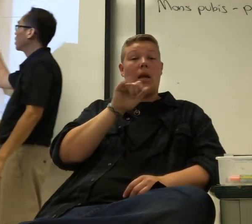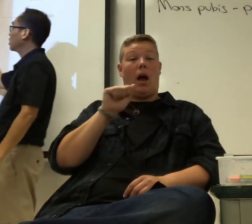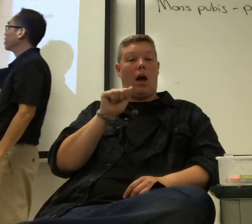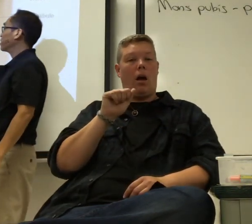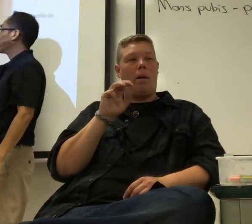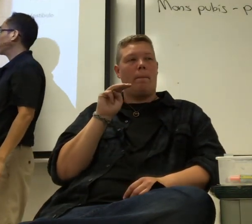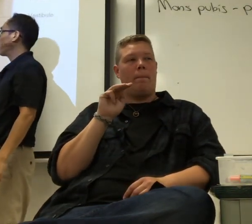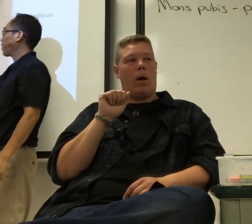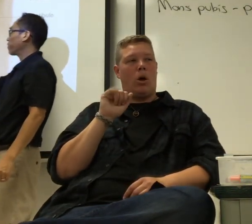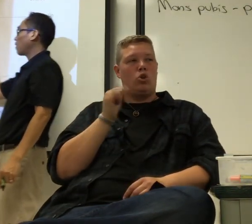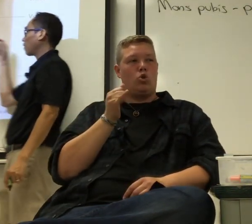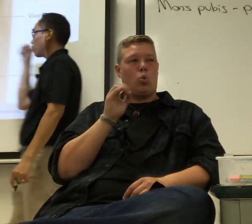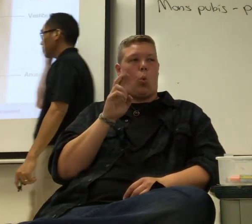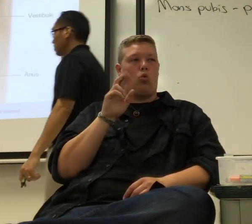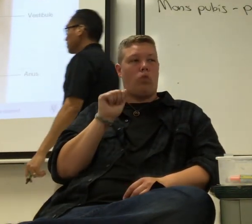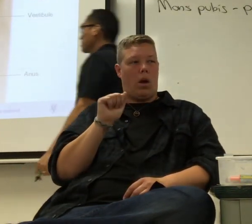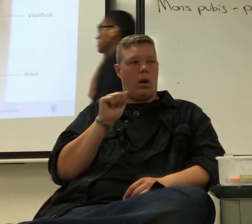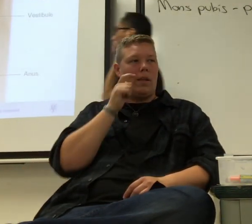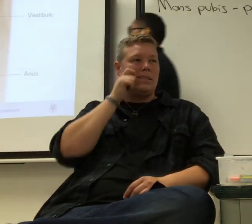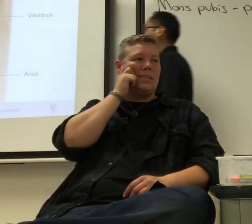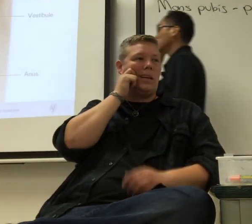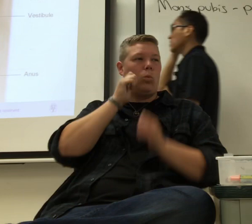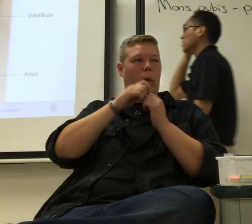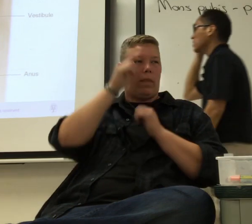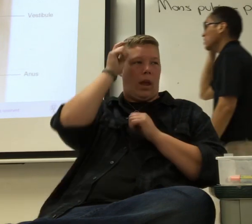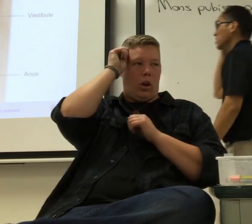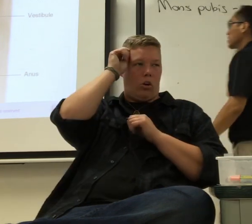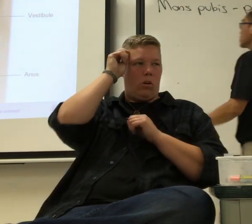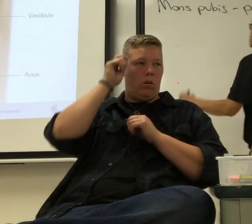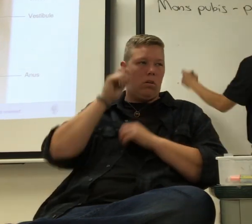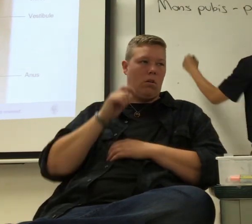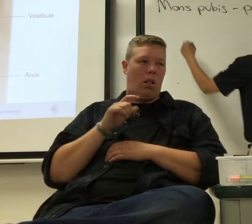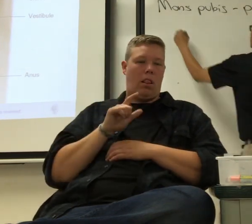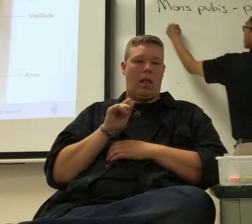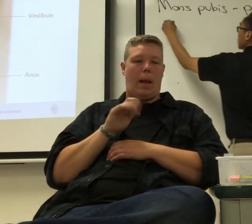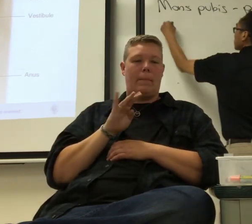majora, skin with hair follicles.